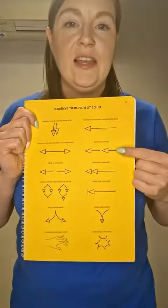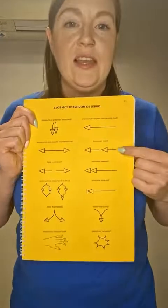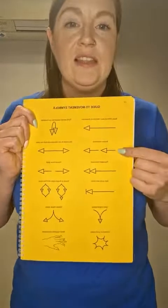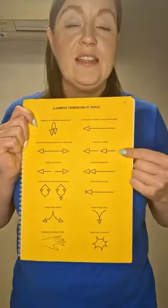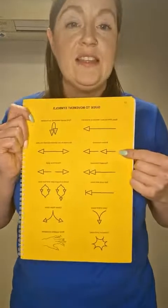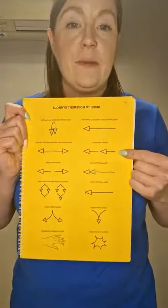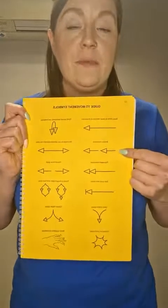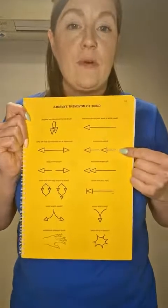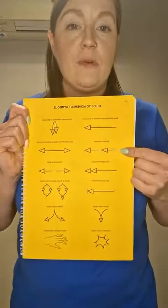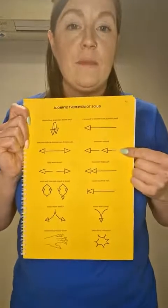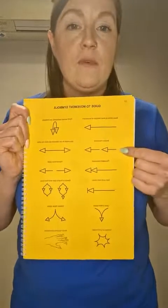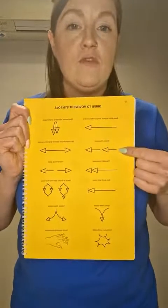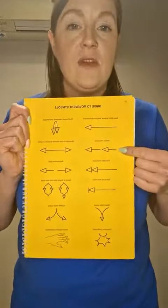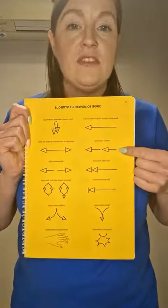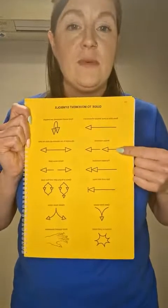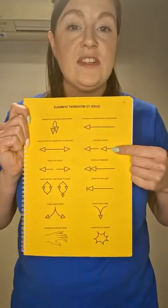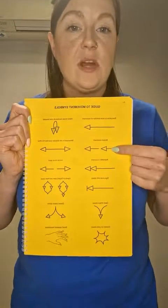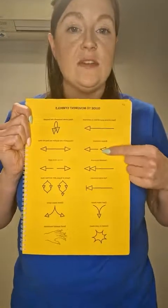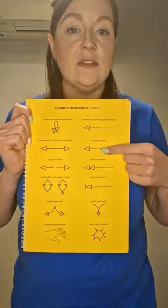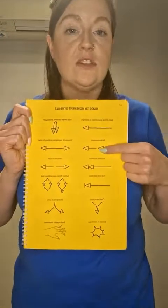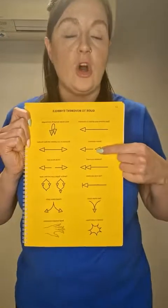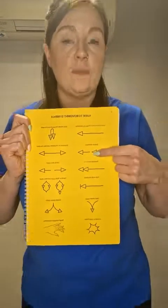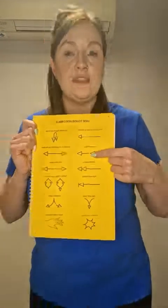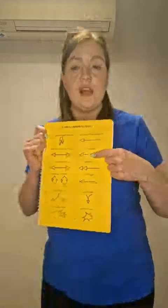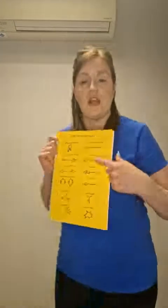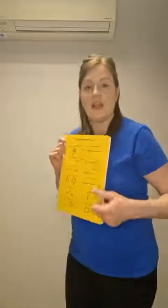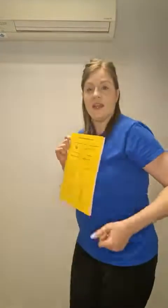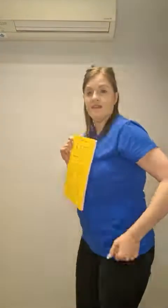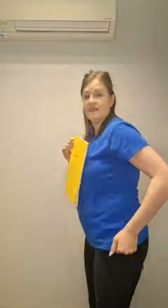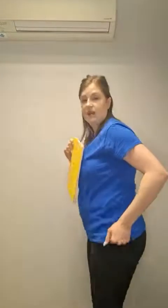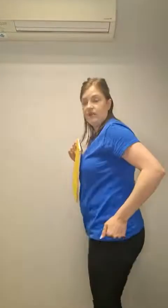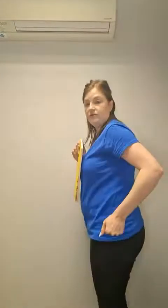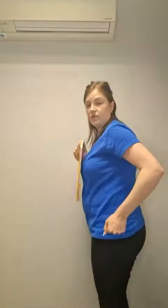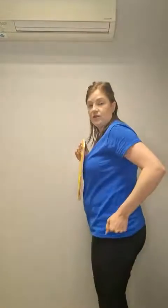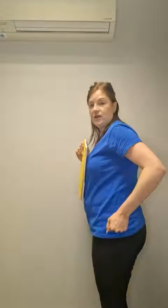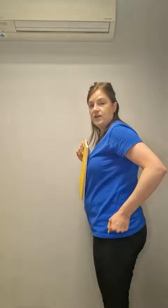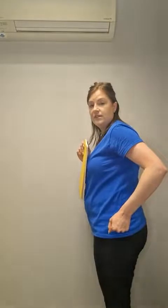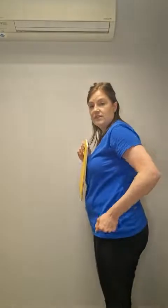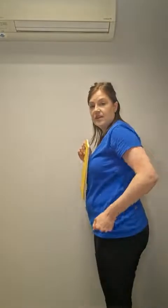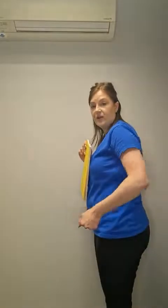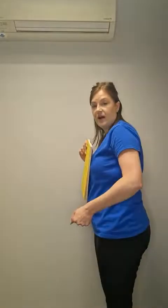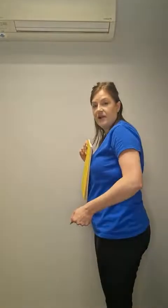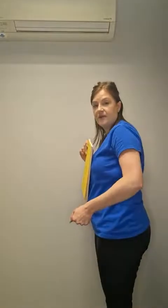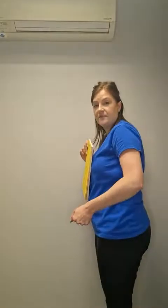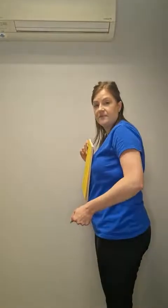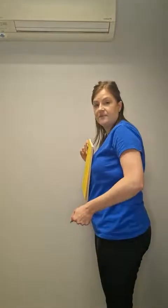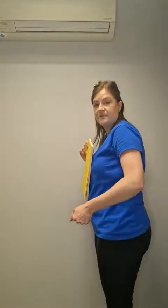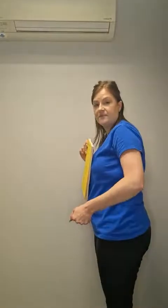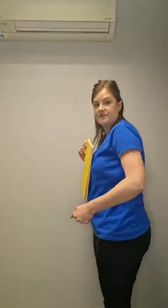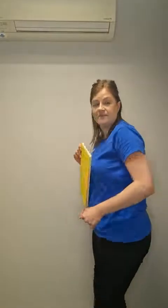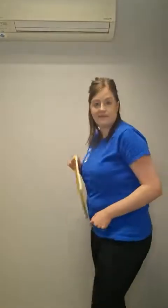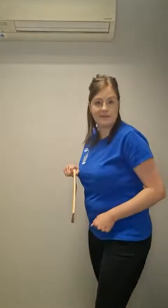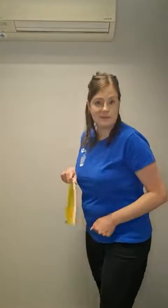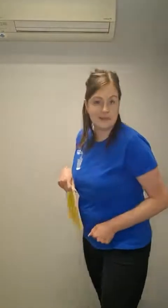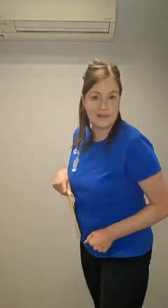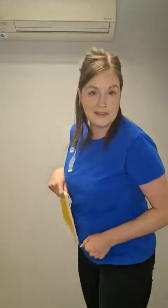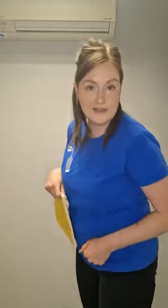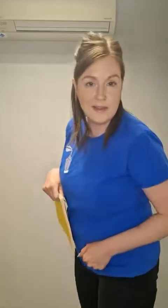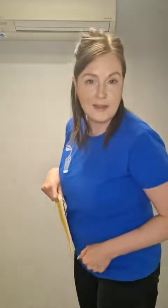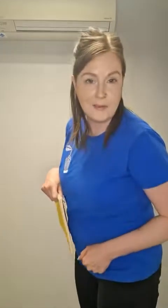This is a broken movement, so it starts and stops, like in the sign for takeaway. Because it's nearly the